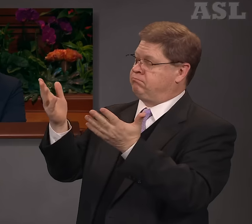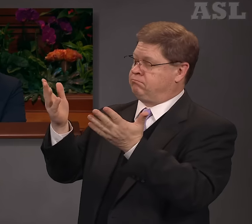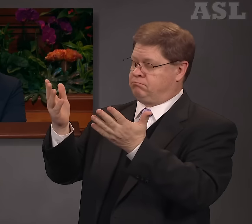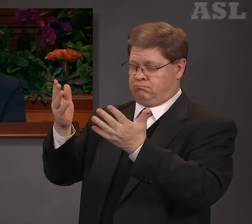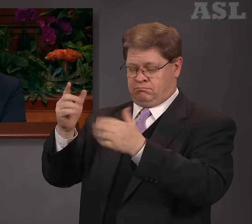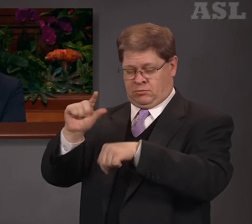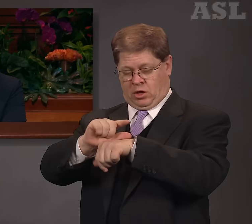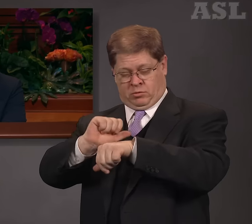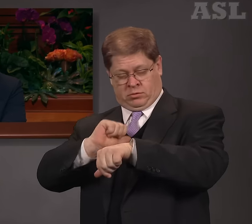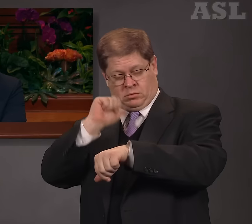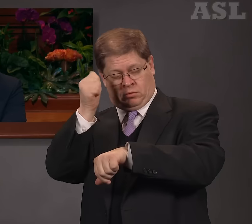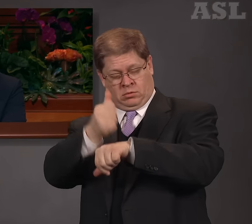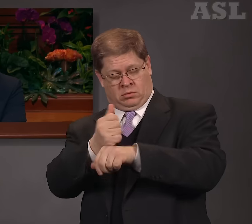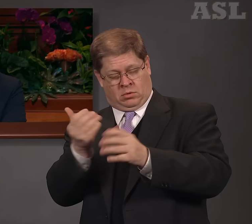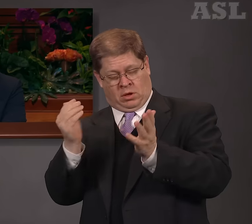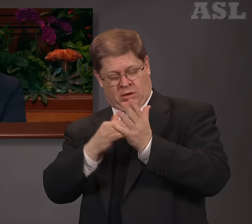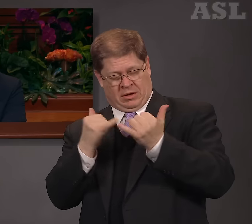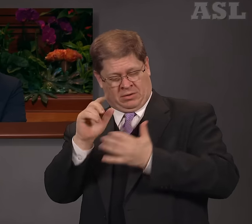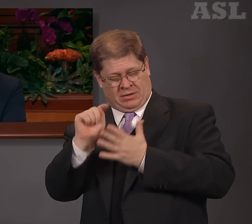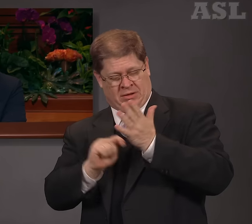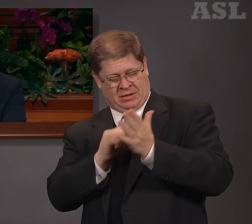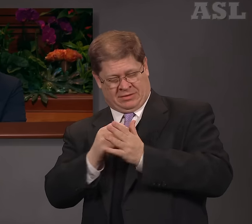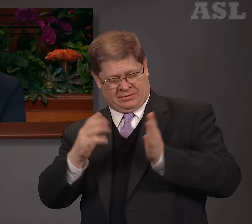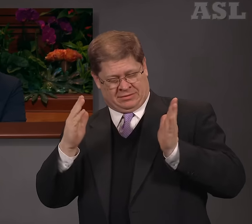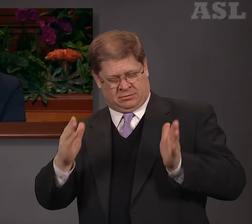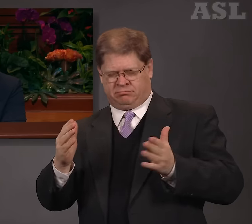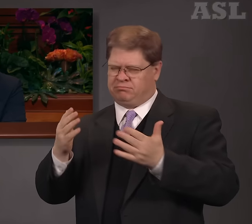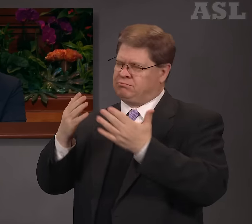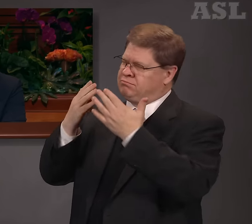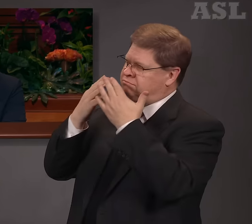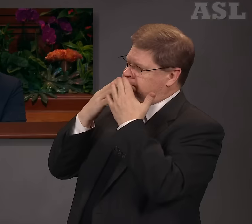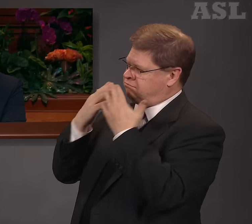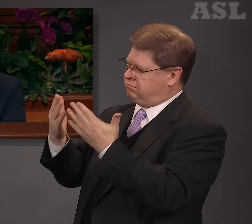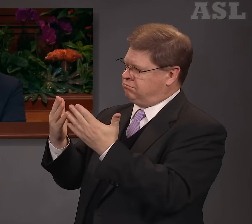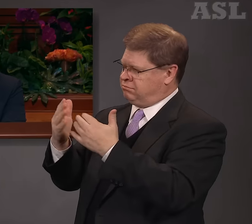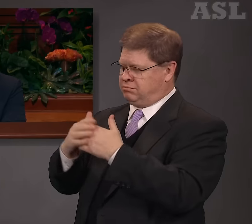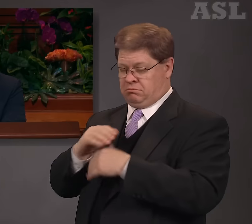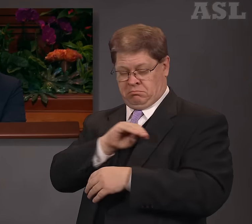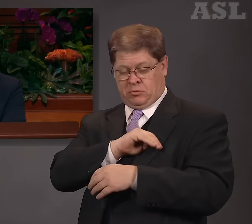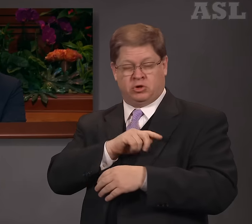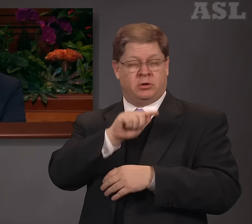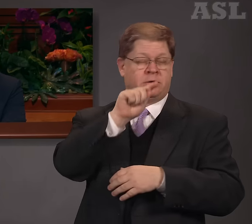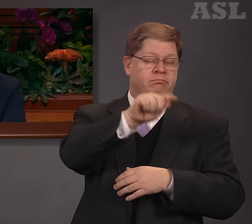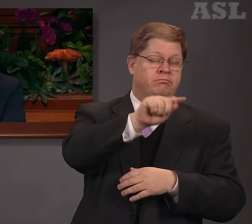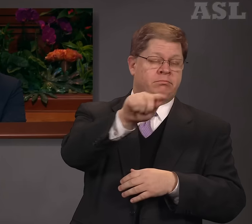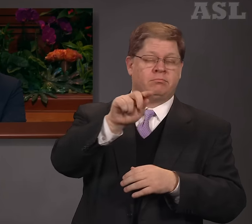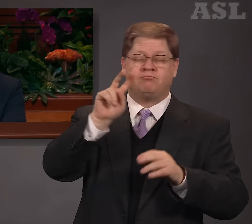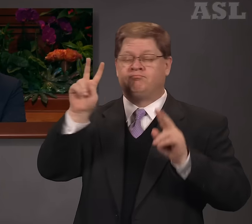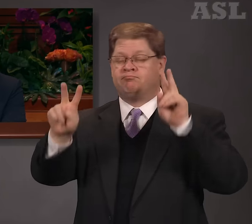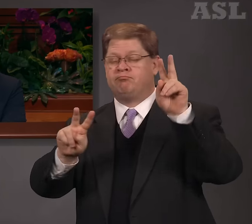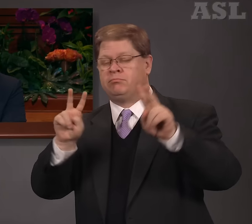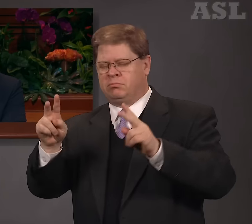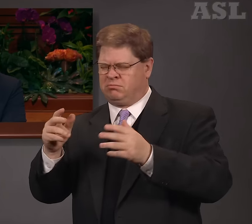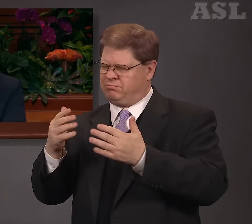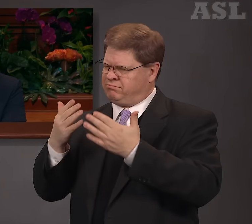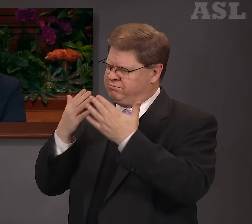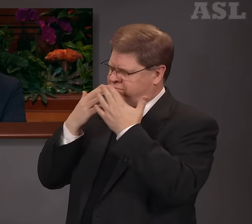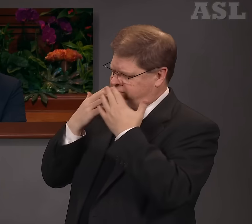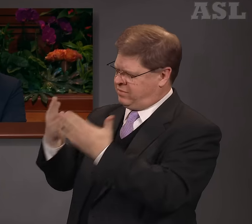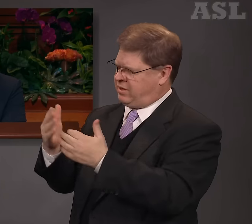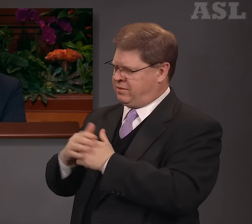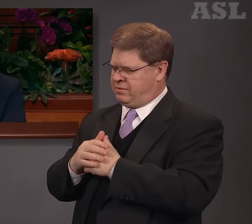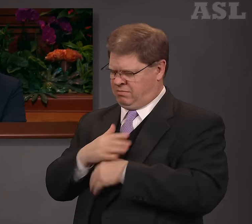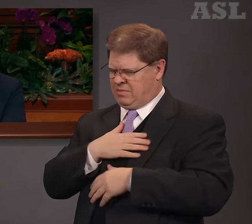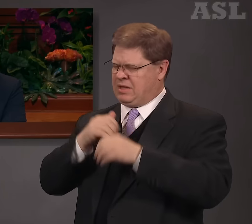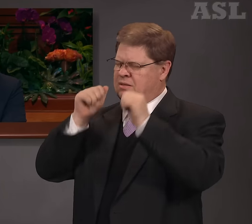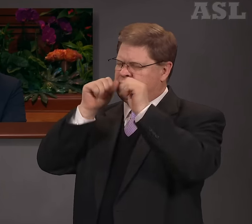restoration of the gospel in these latter days. And we thank thee for the missionaries who preach the gospel throughout the world. May thou